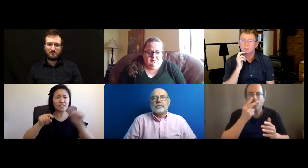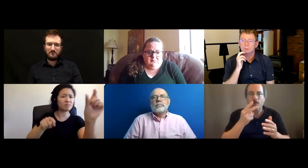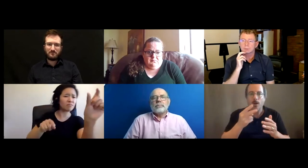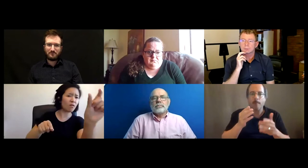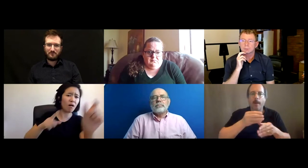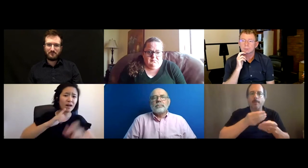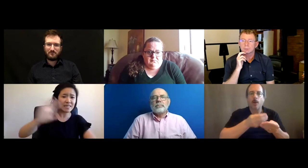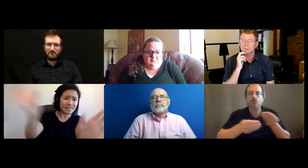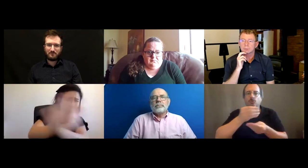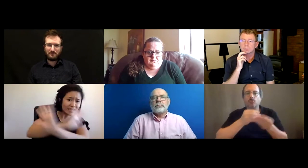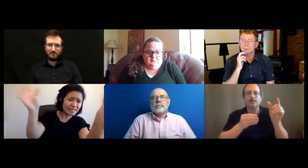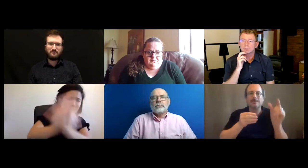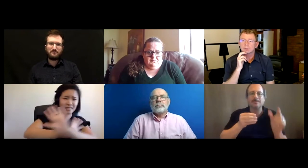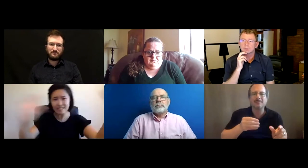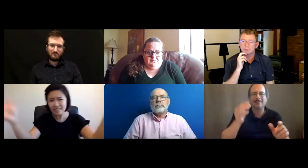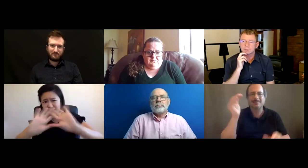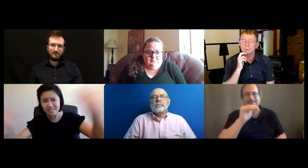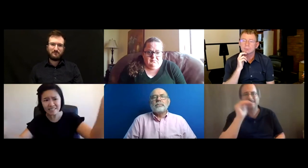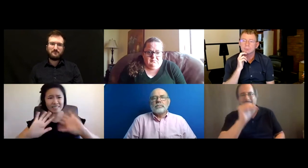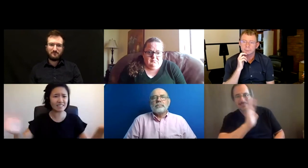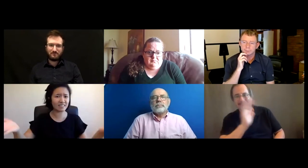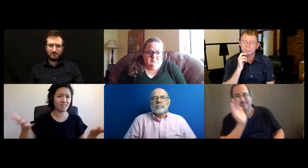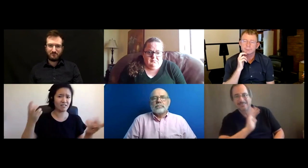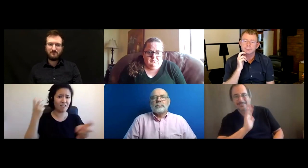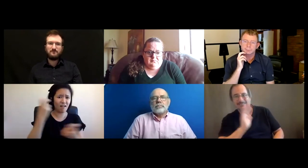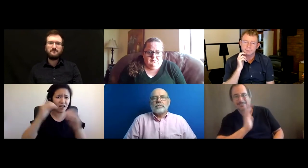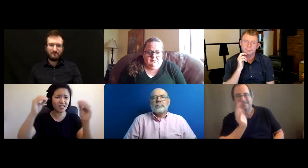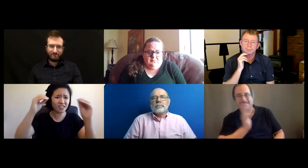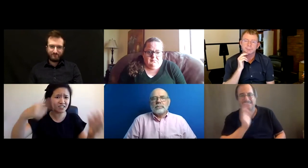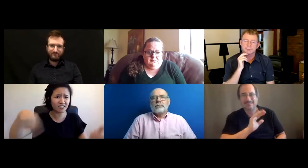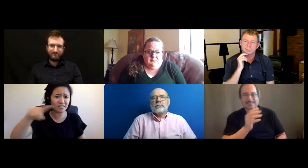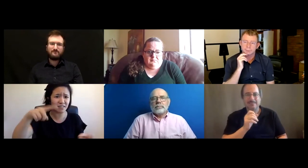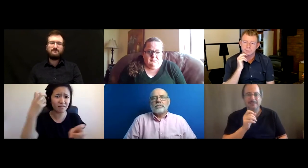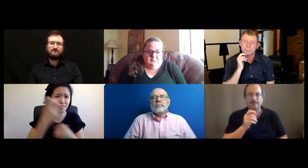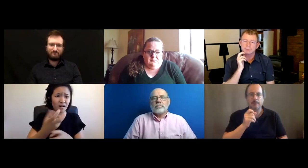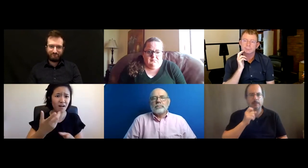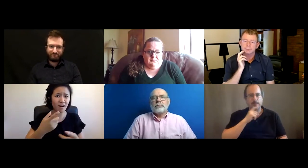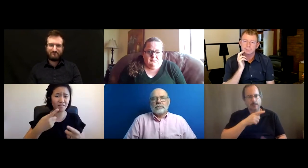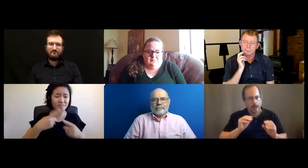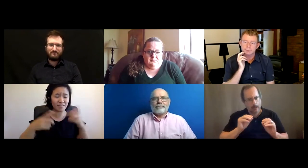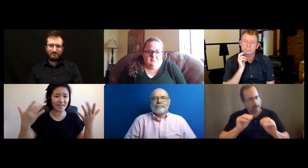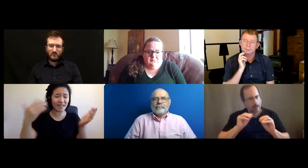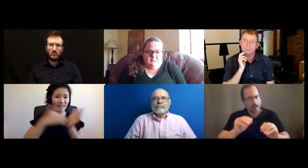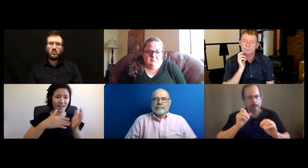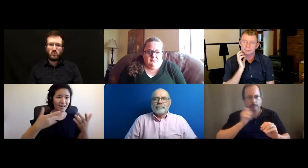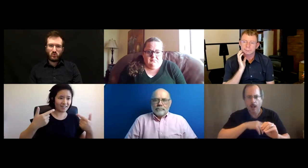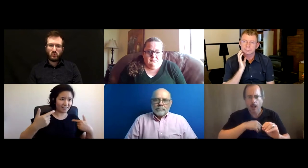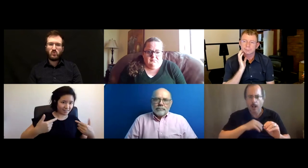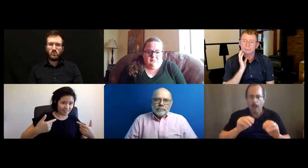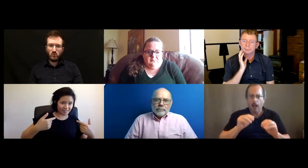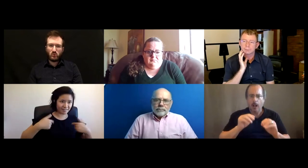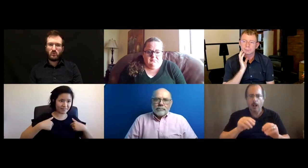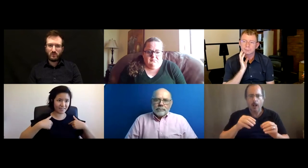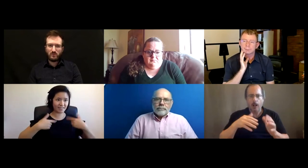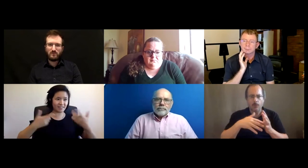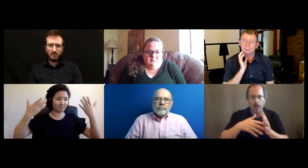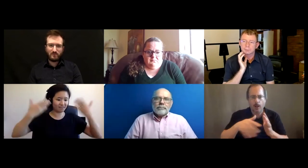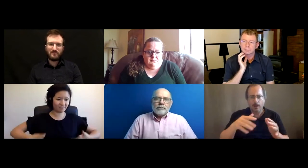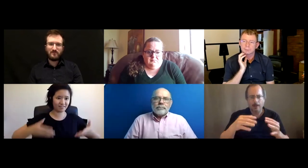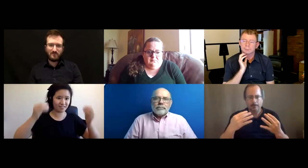deafblind individuals, and we're using shared screens, and visibility for the actual participants